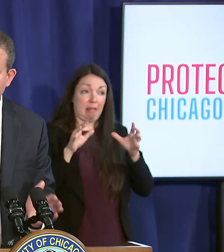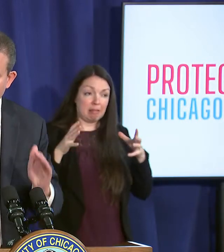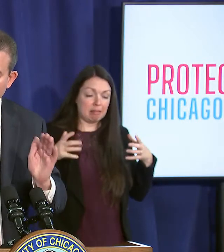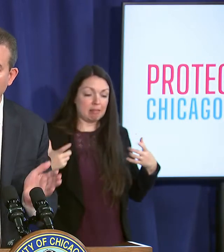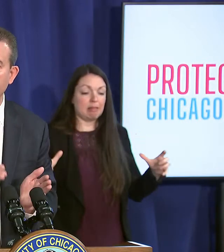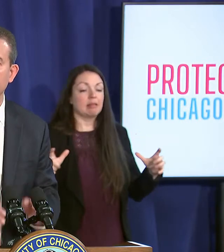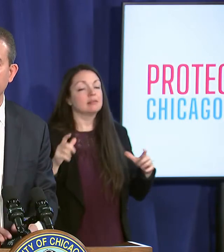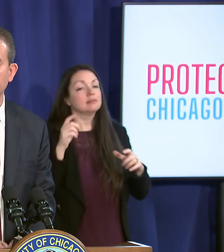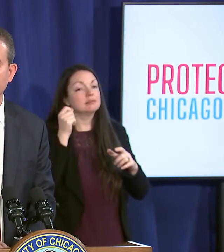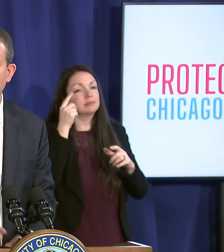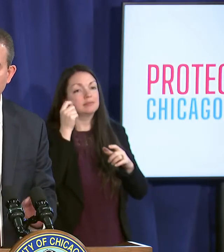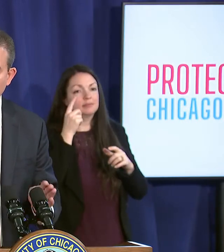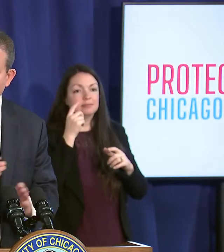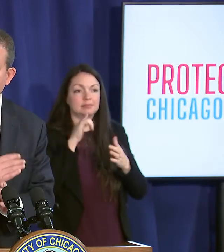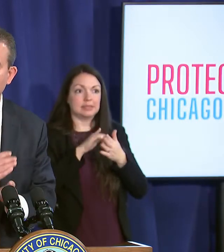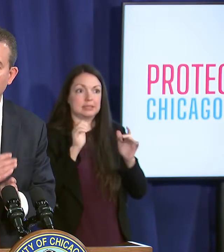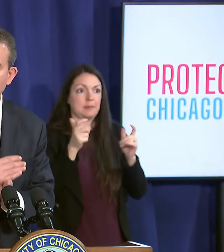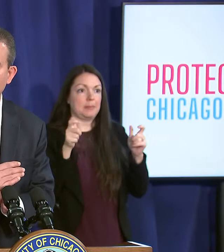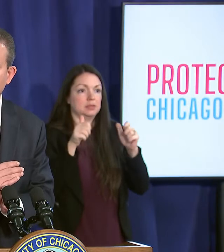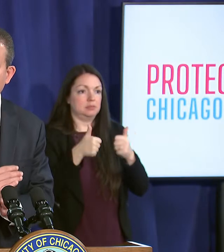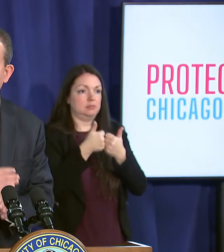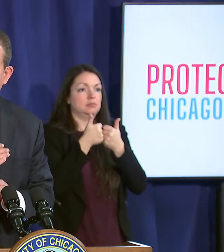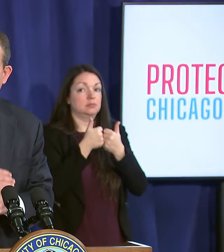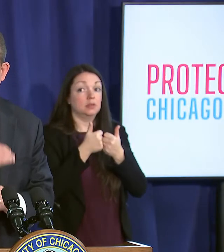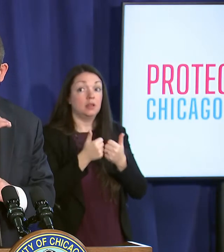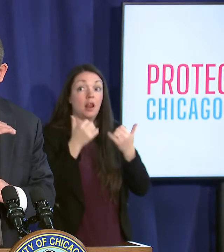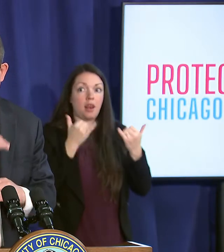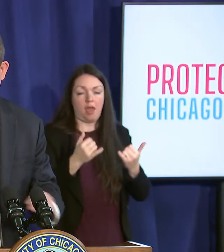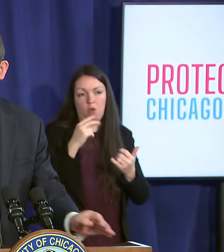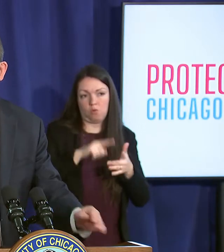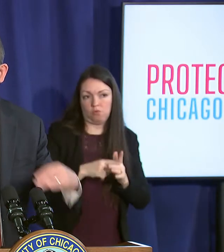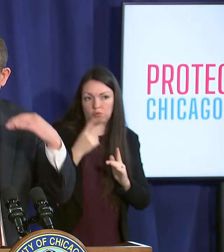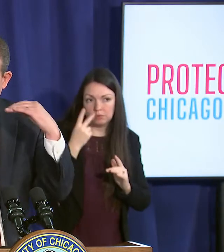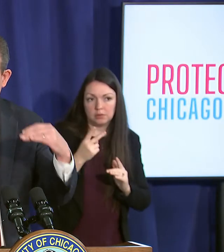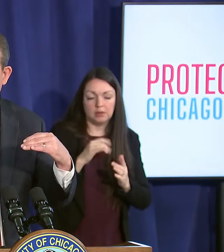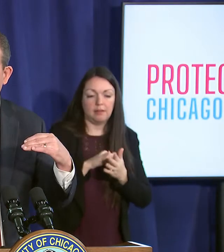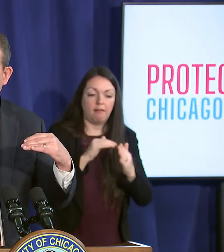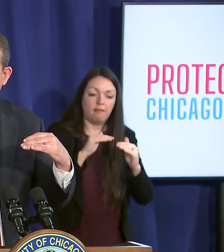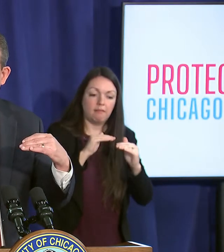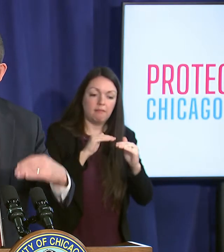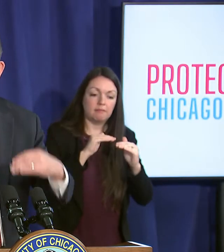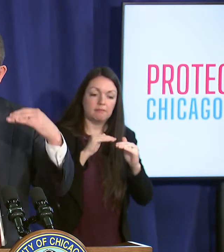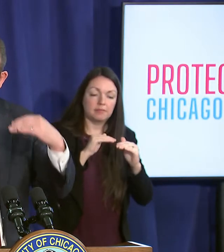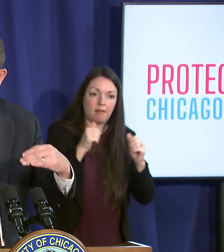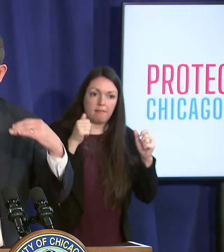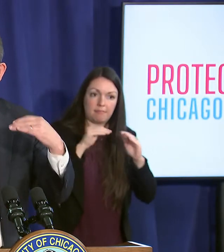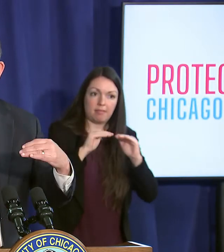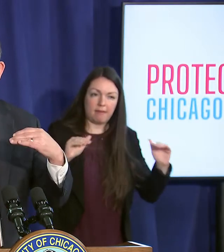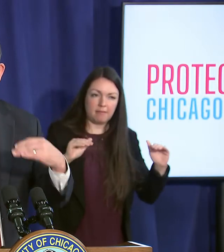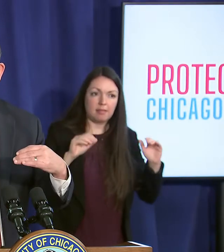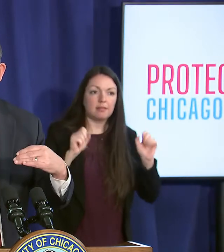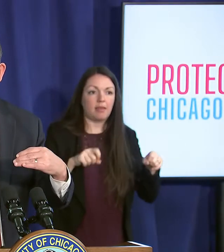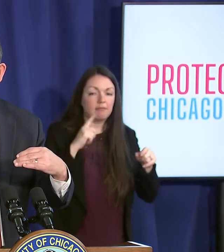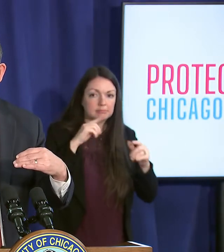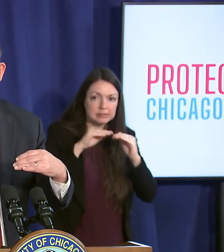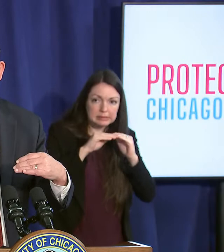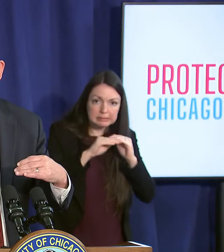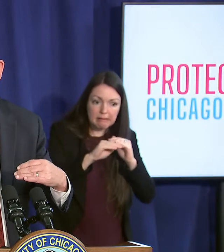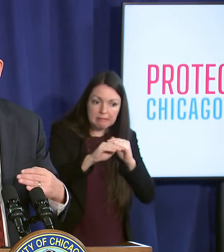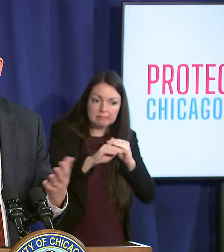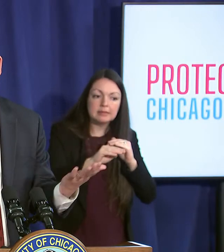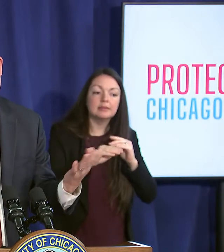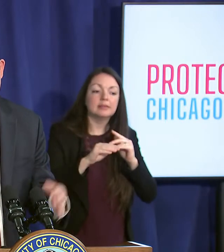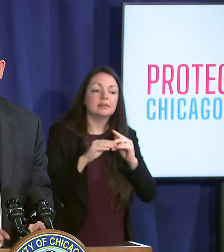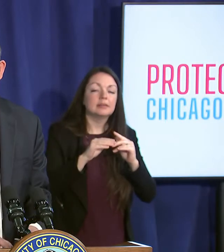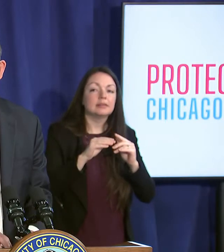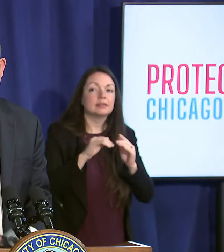think now you're starting to see, we're really hitting a cross point now where hitting a level of sustainability that really starting to serve the scale.